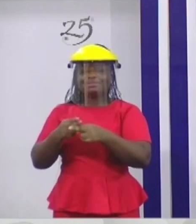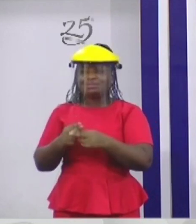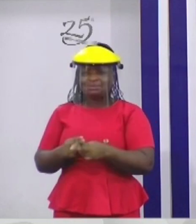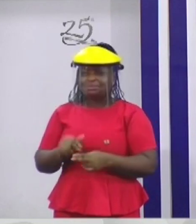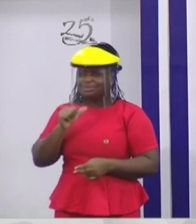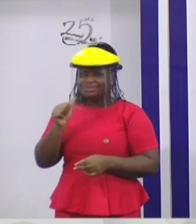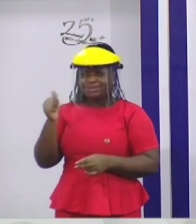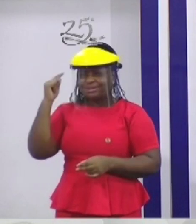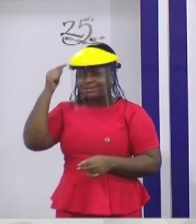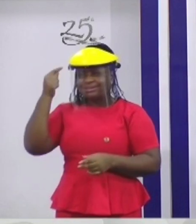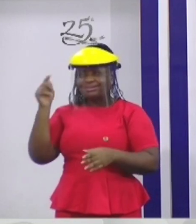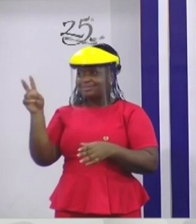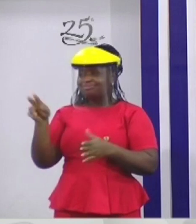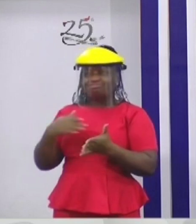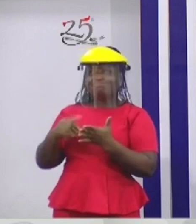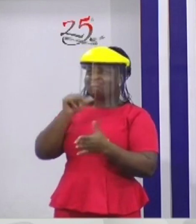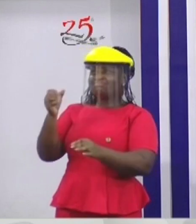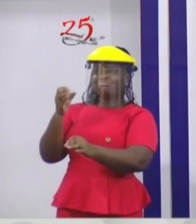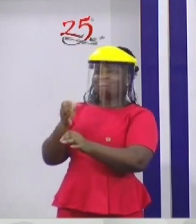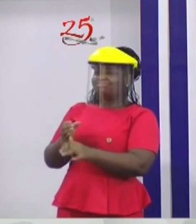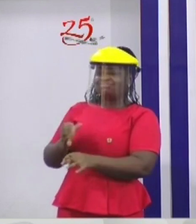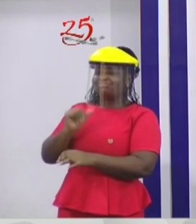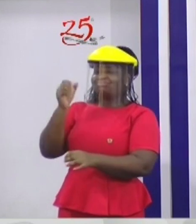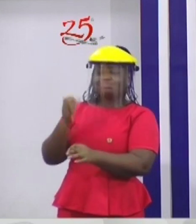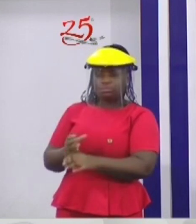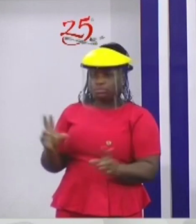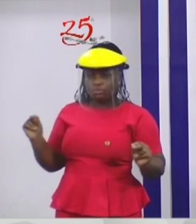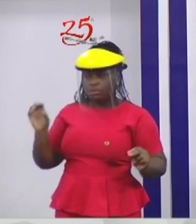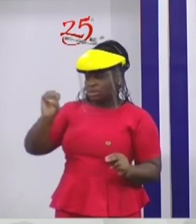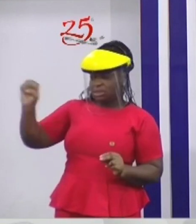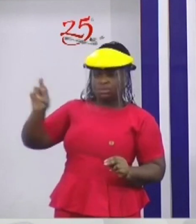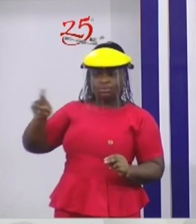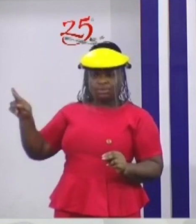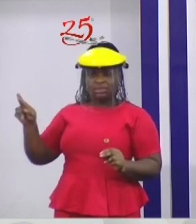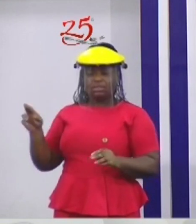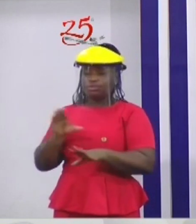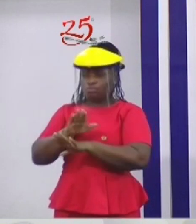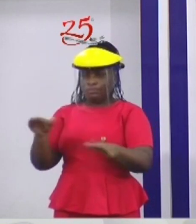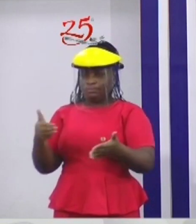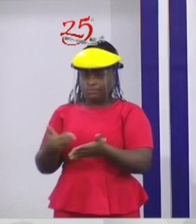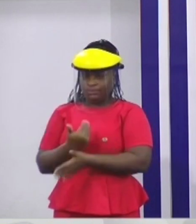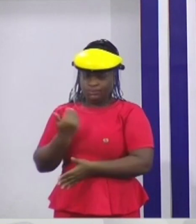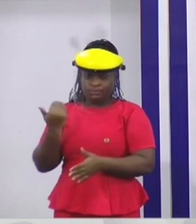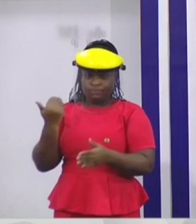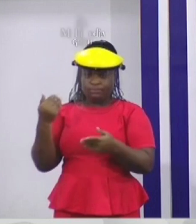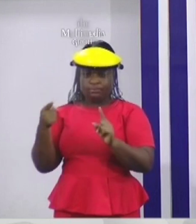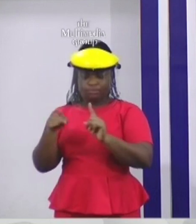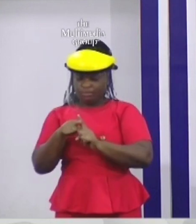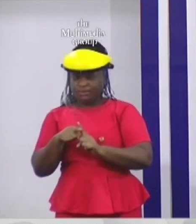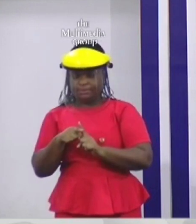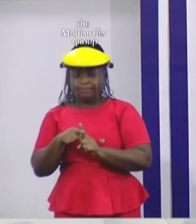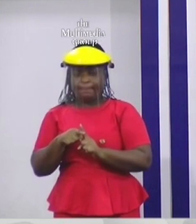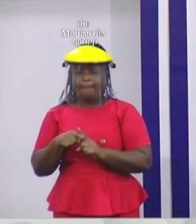granted. Take this seriously, take extra care. Eastern region has recorded no new case beyond the 99 that already